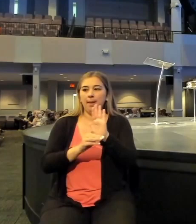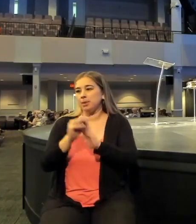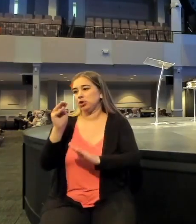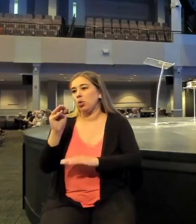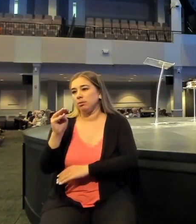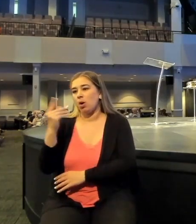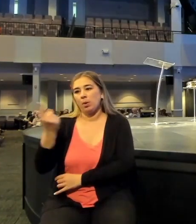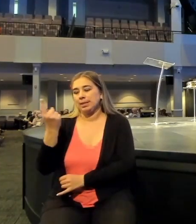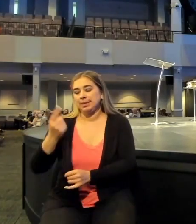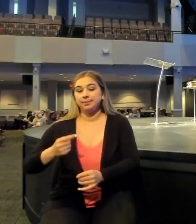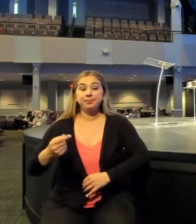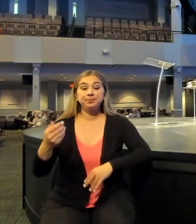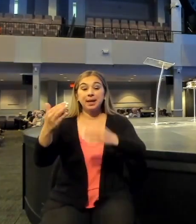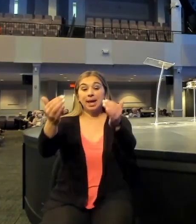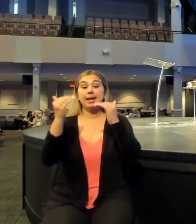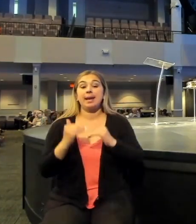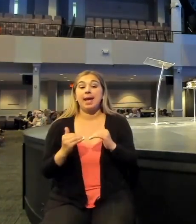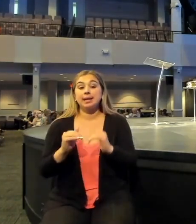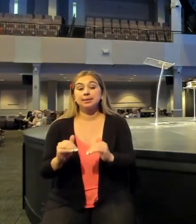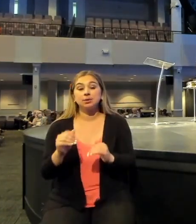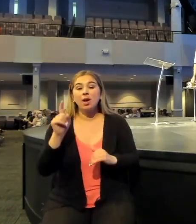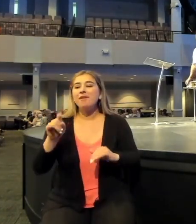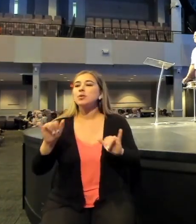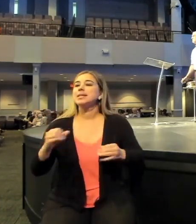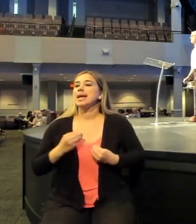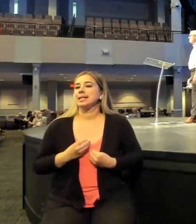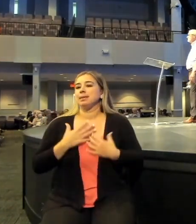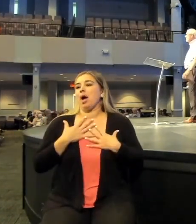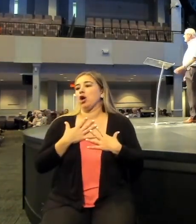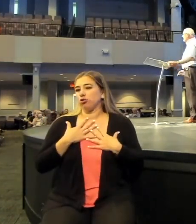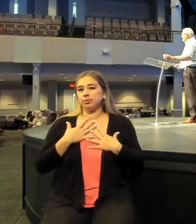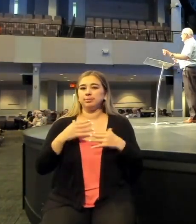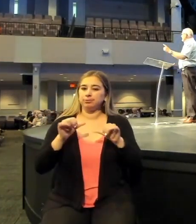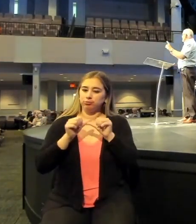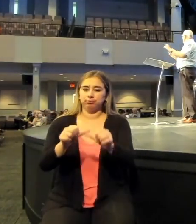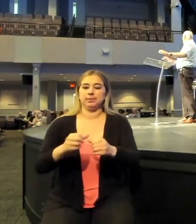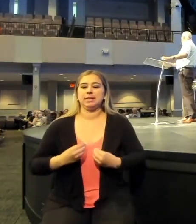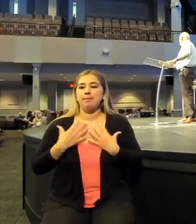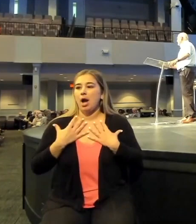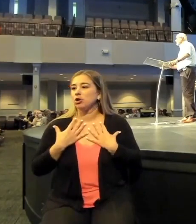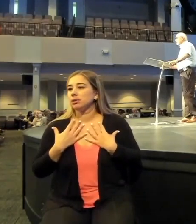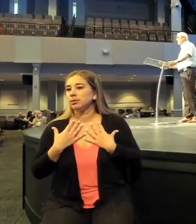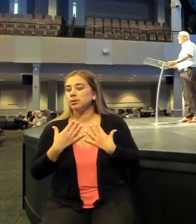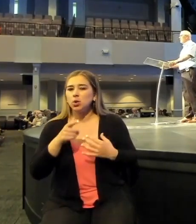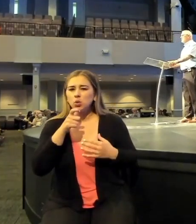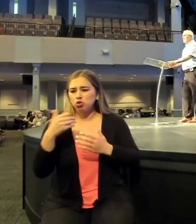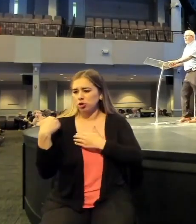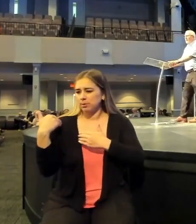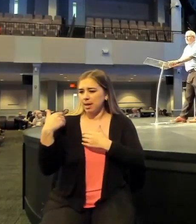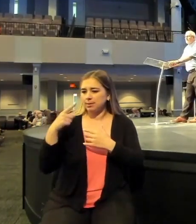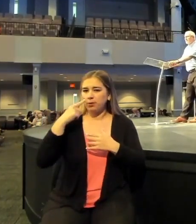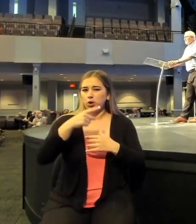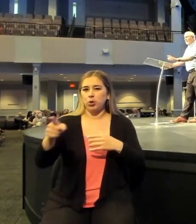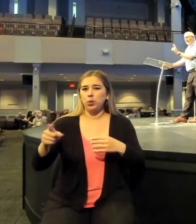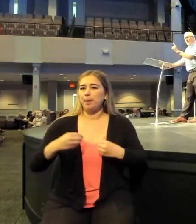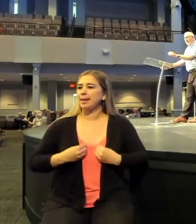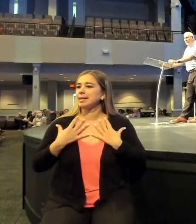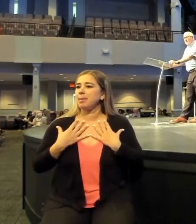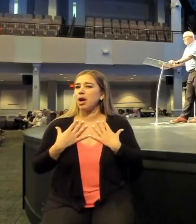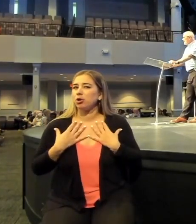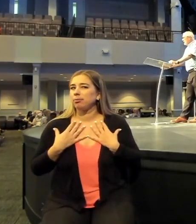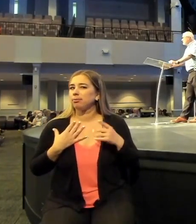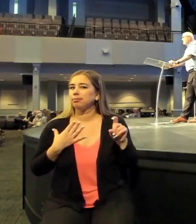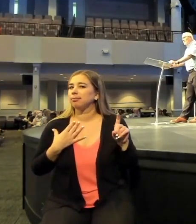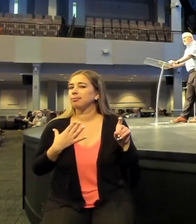more mature. The next thing is you got to stay inspired. Whose responsibility is it to keep you inspired? That's a very